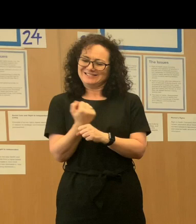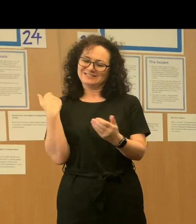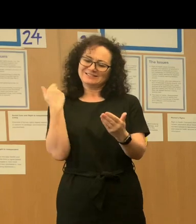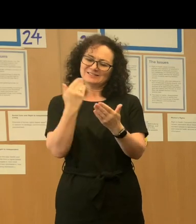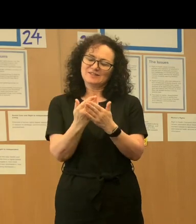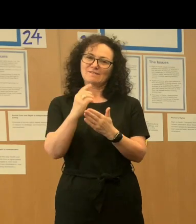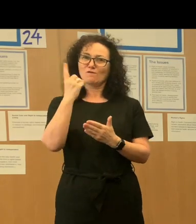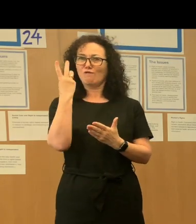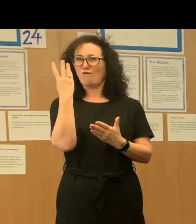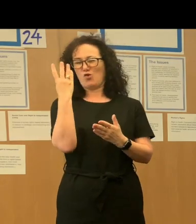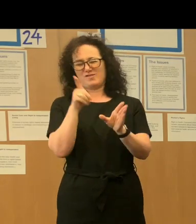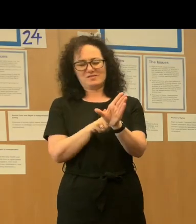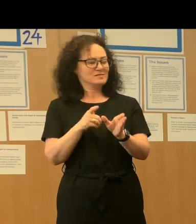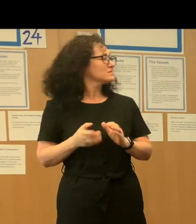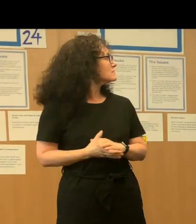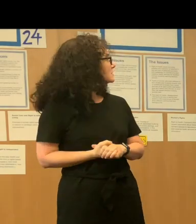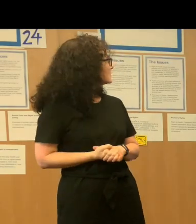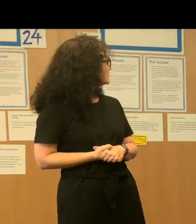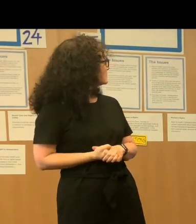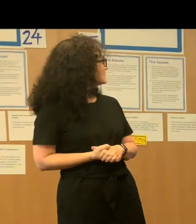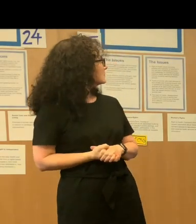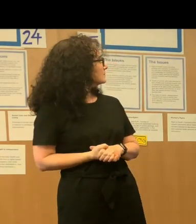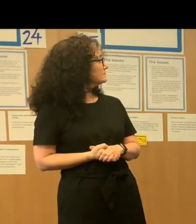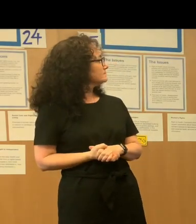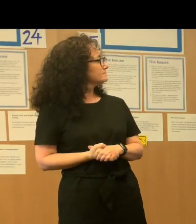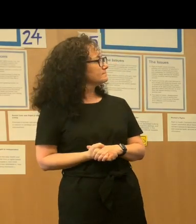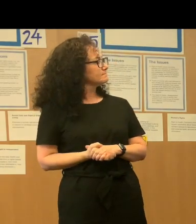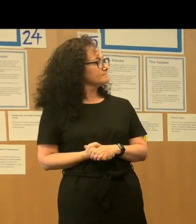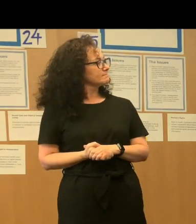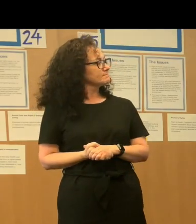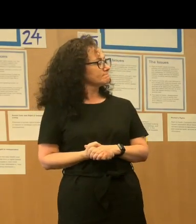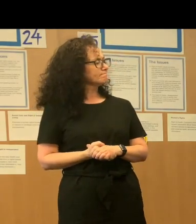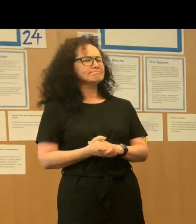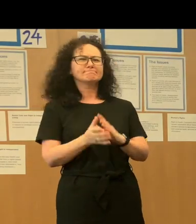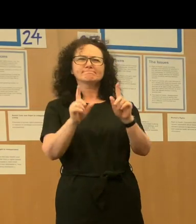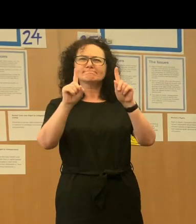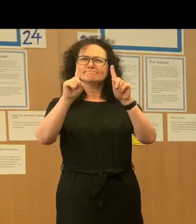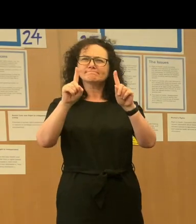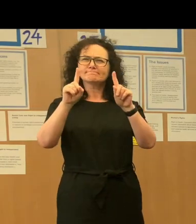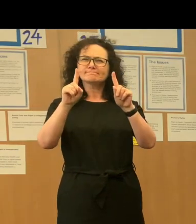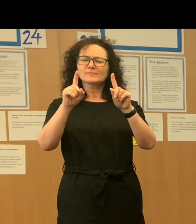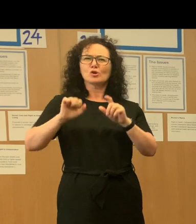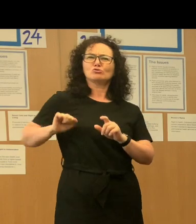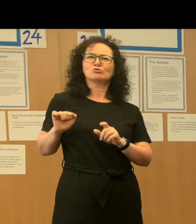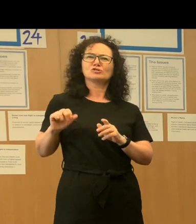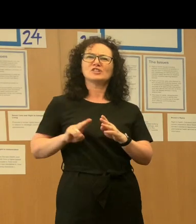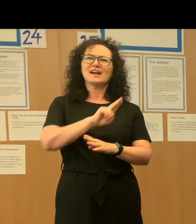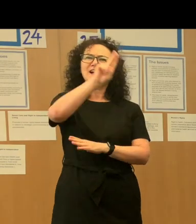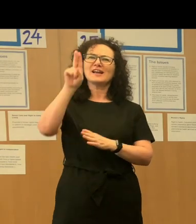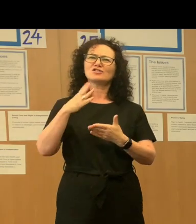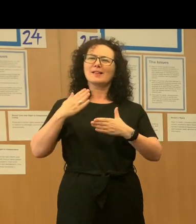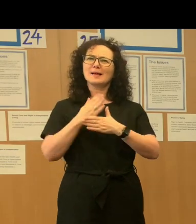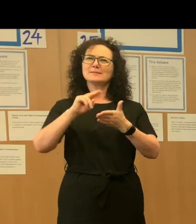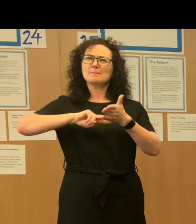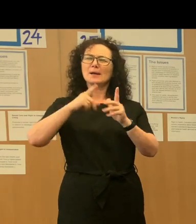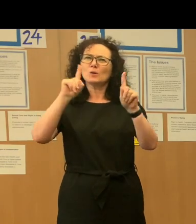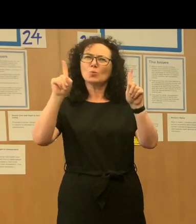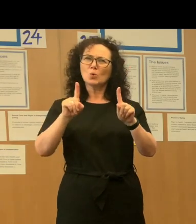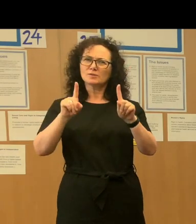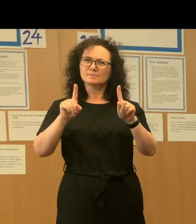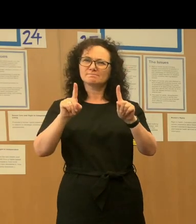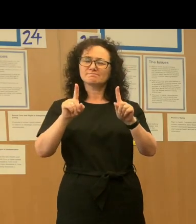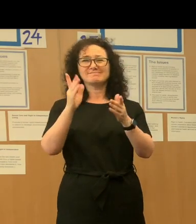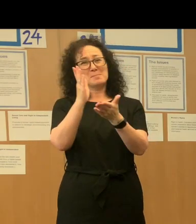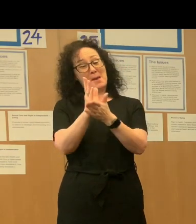years. So, what's National Action Plan for Human Rights? It's a plan, that's the first thing. And it's really a